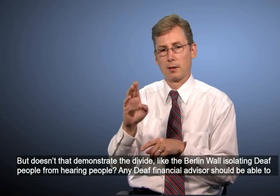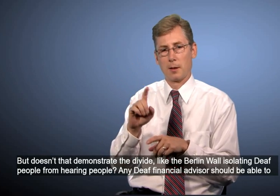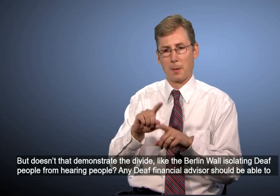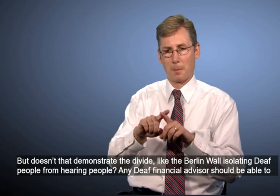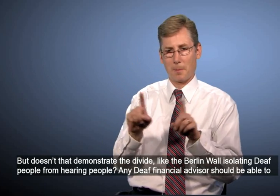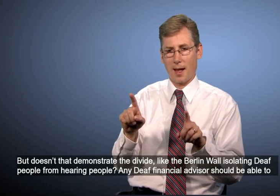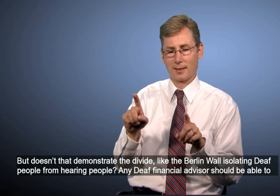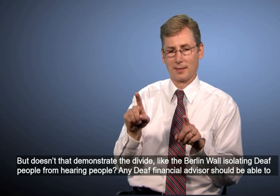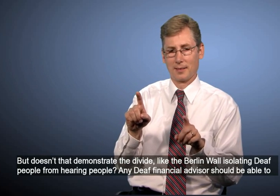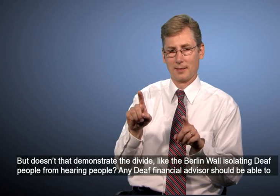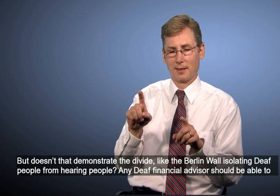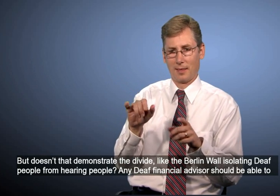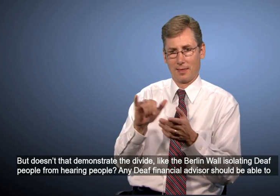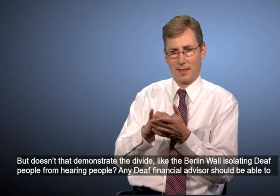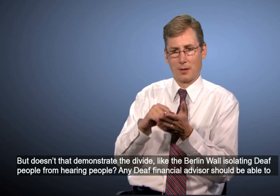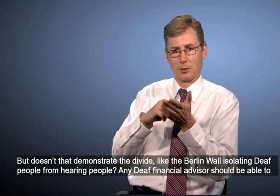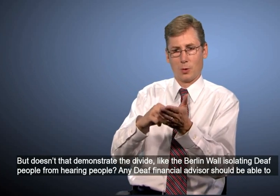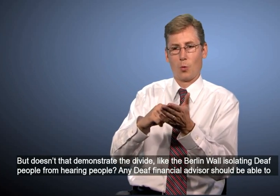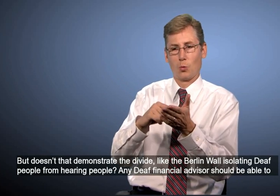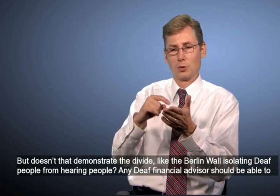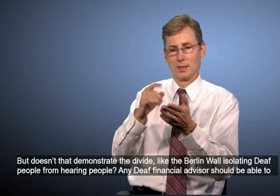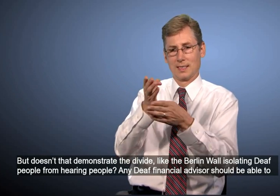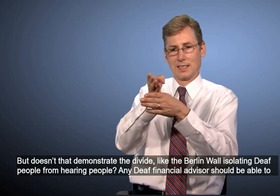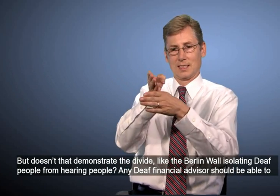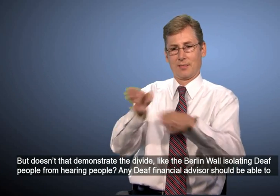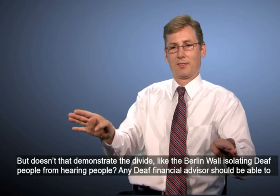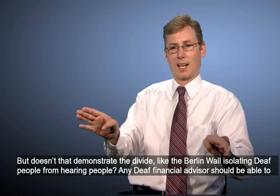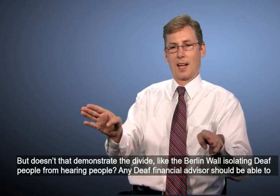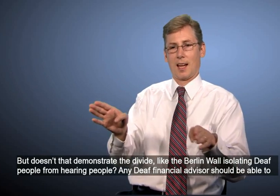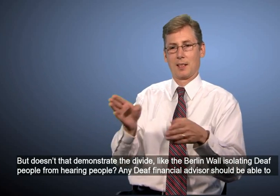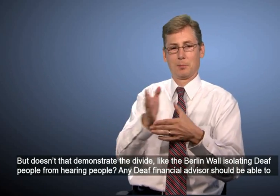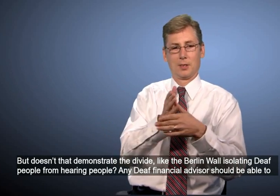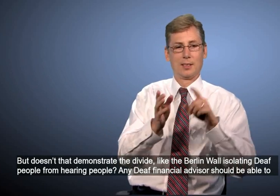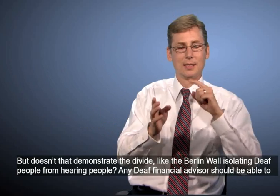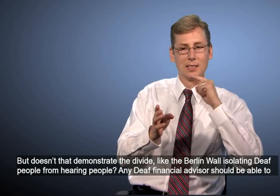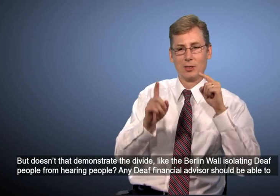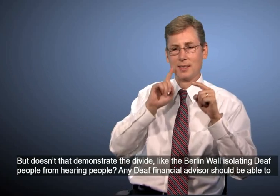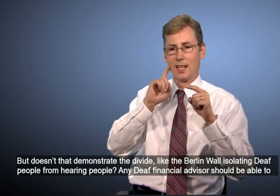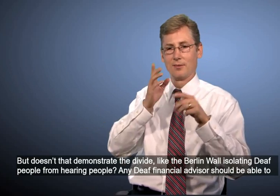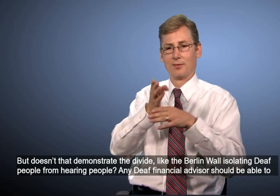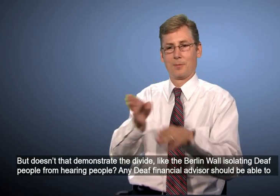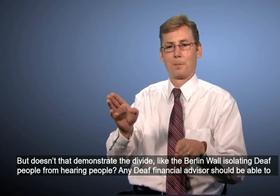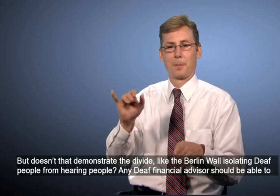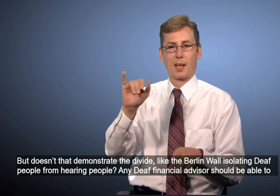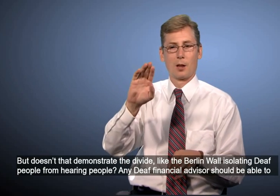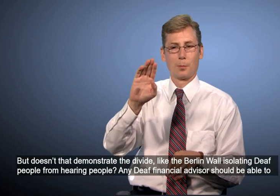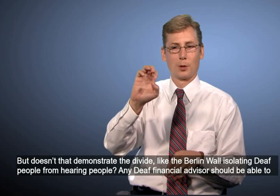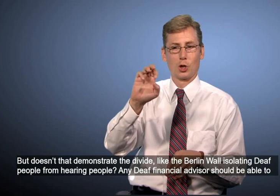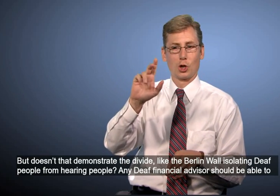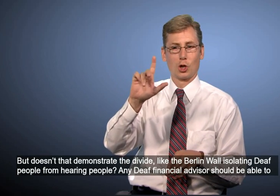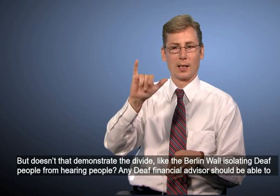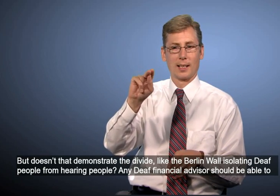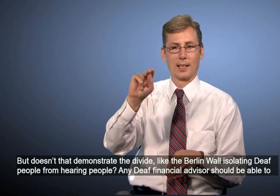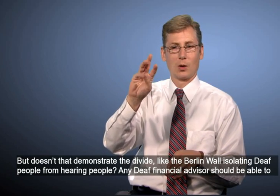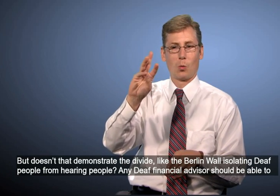But doesn't that demonstrate the divide, like the Berlin Wall, isolating deaf people from hearing